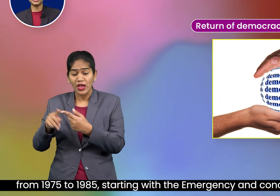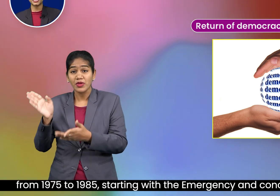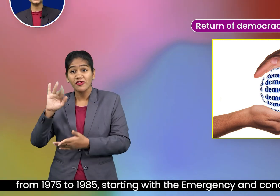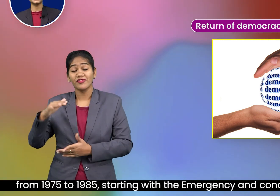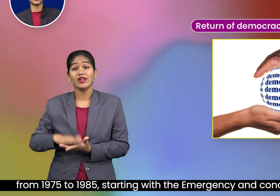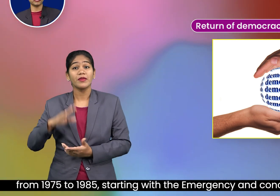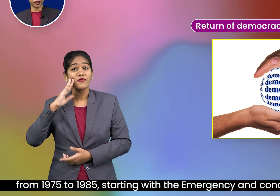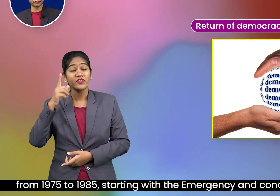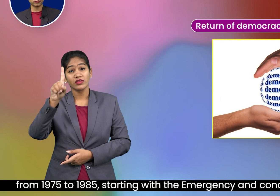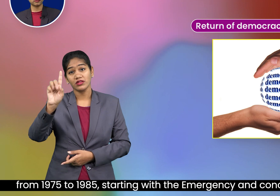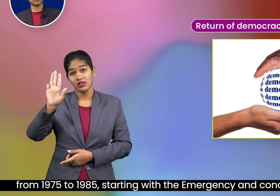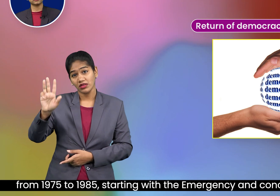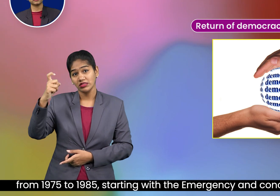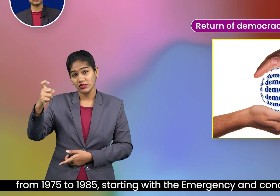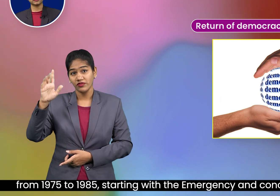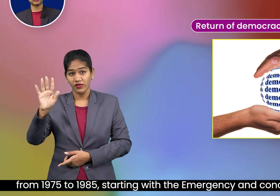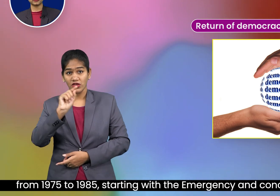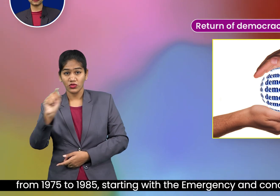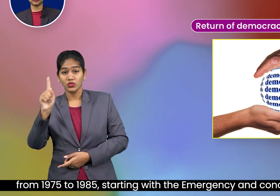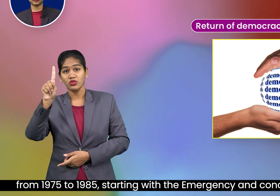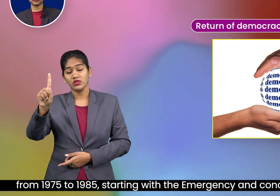to 1985.